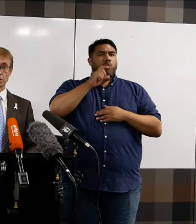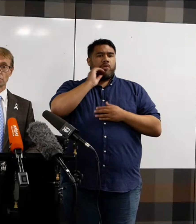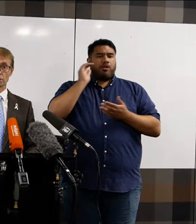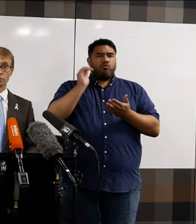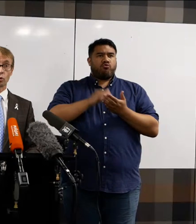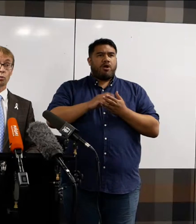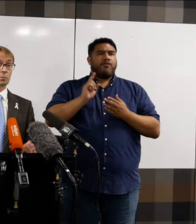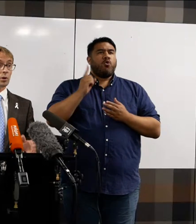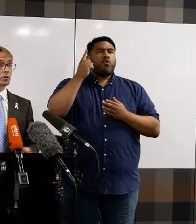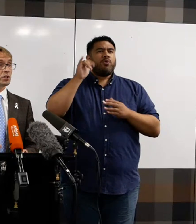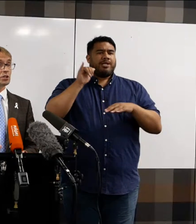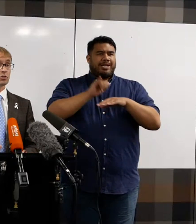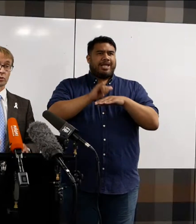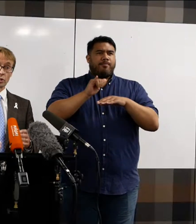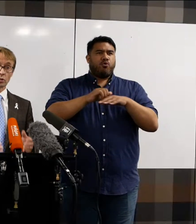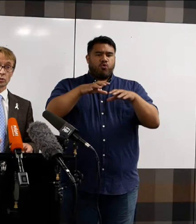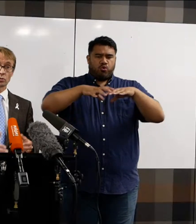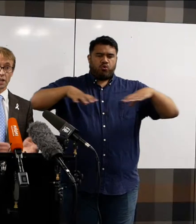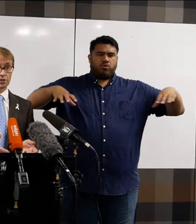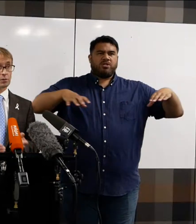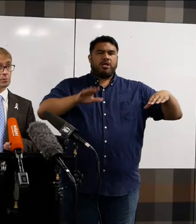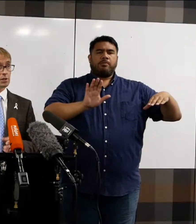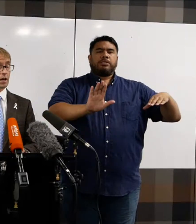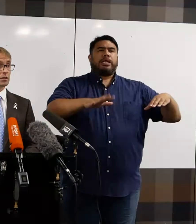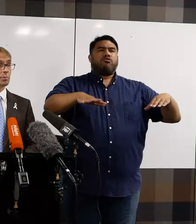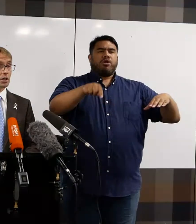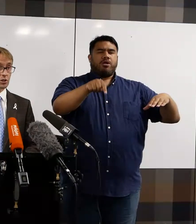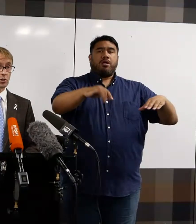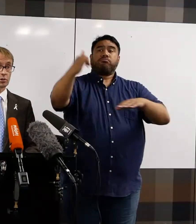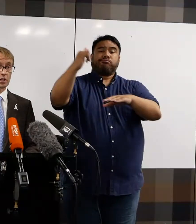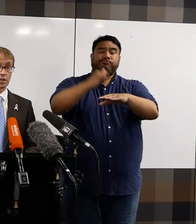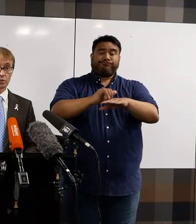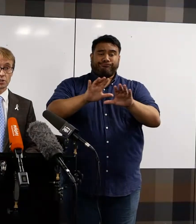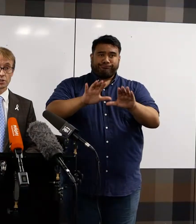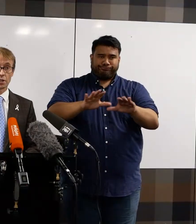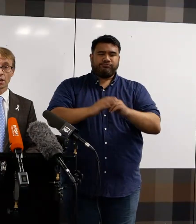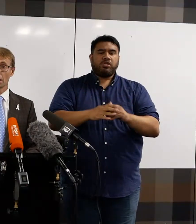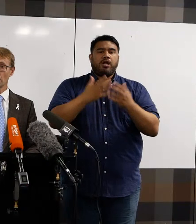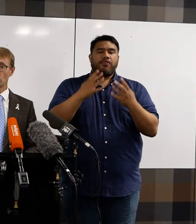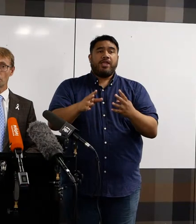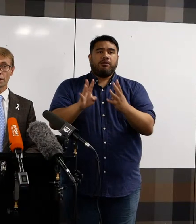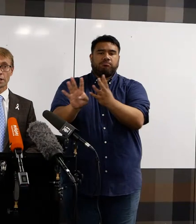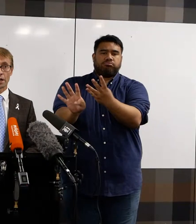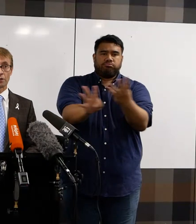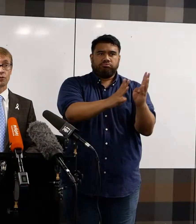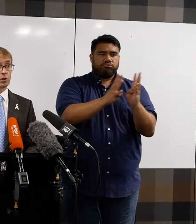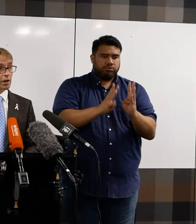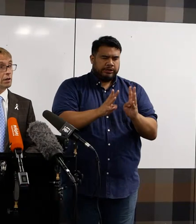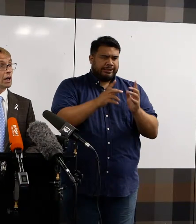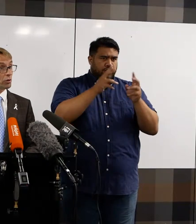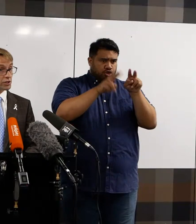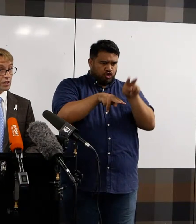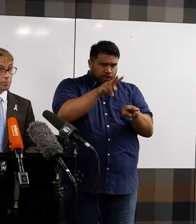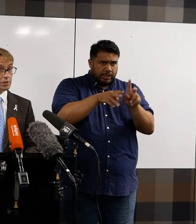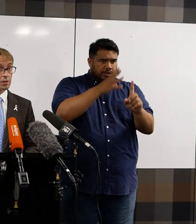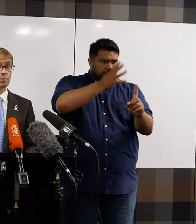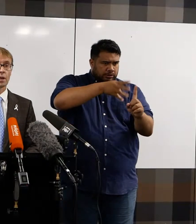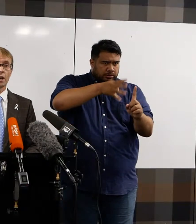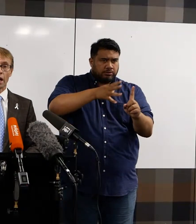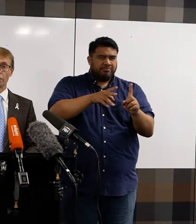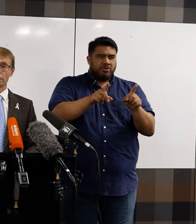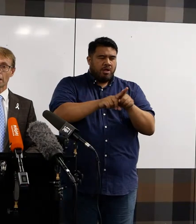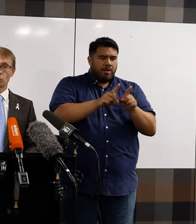once the passengers have all been processed through the usual customs and biosecurity clearances, there will be a further health